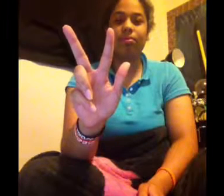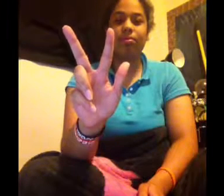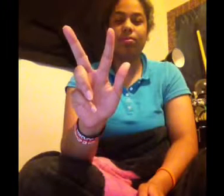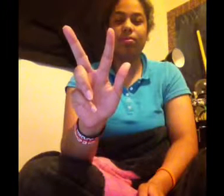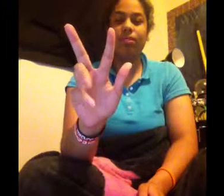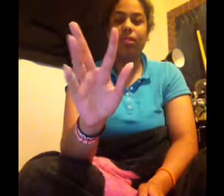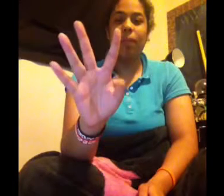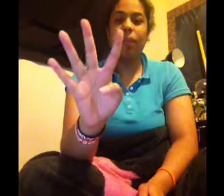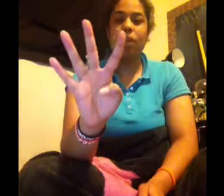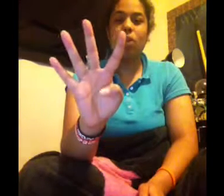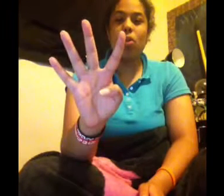4